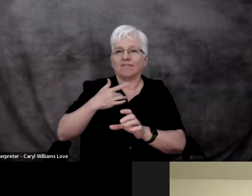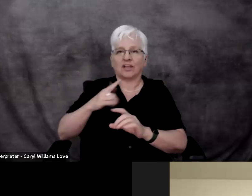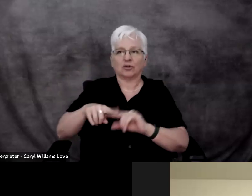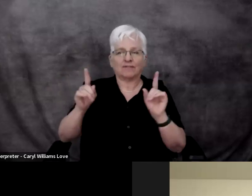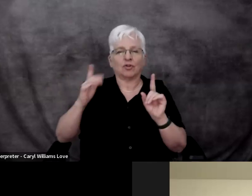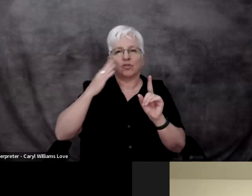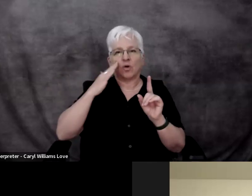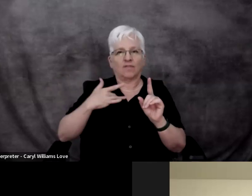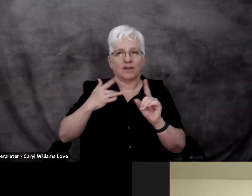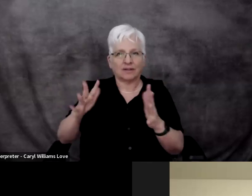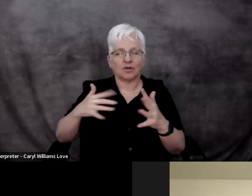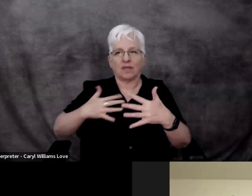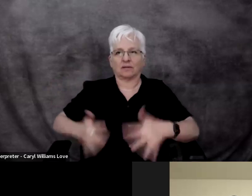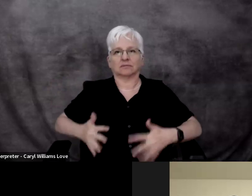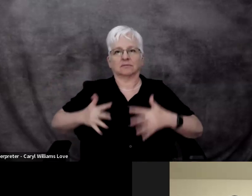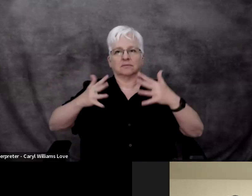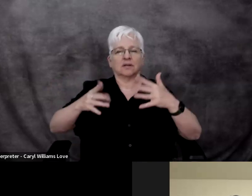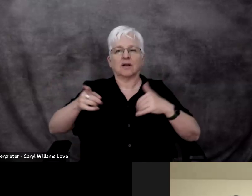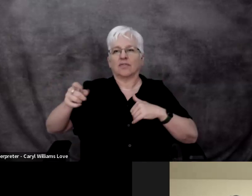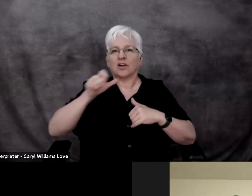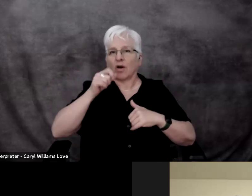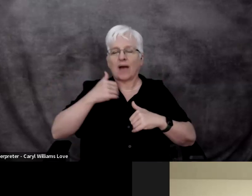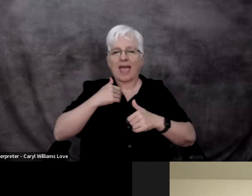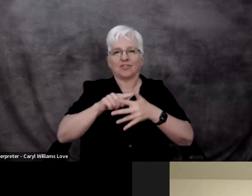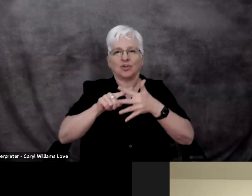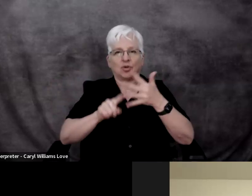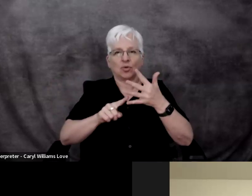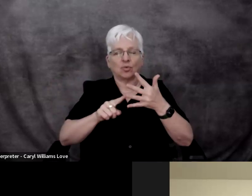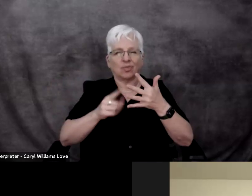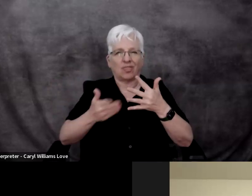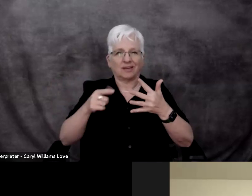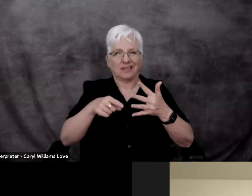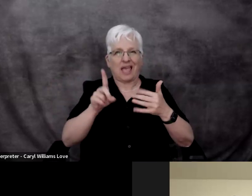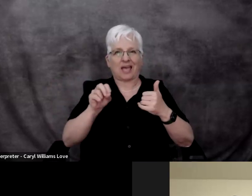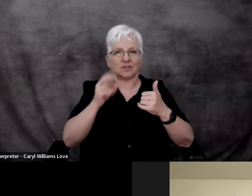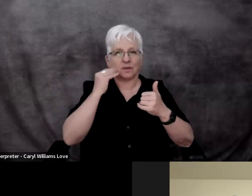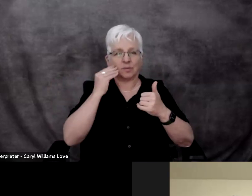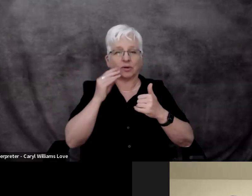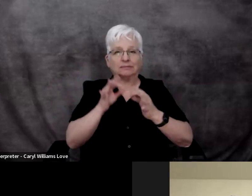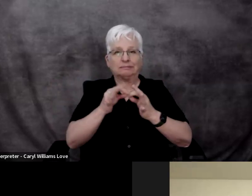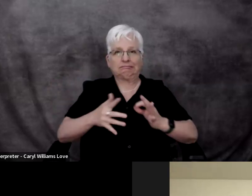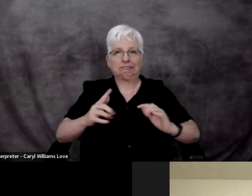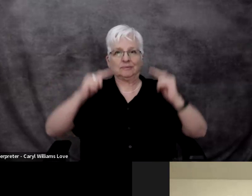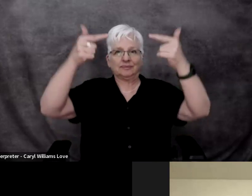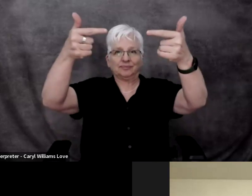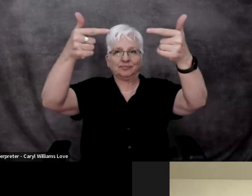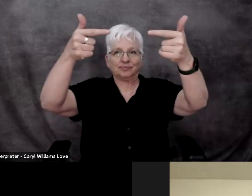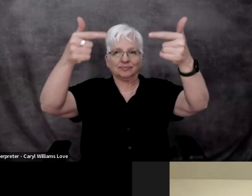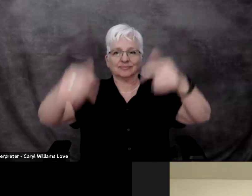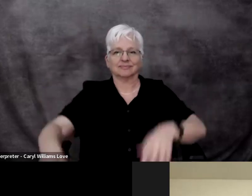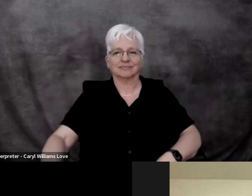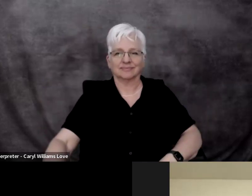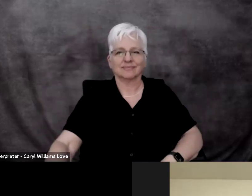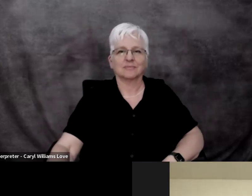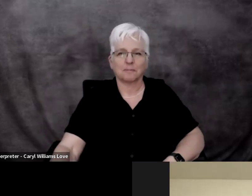same stimuli that they are not having more difficult of a time. And then there are a